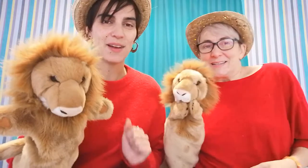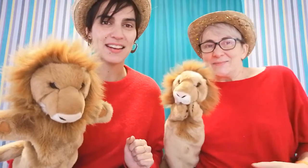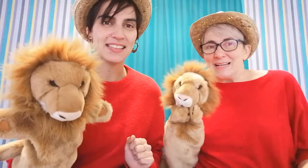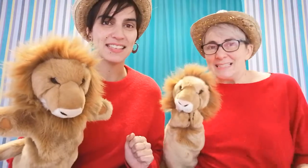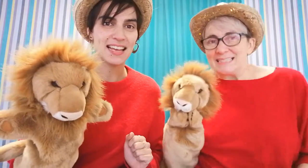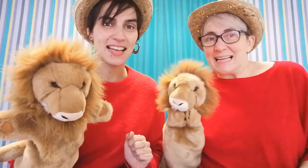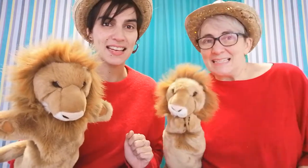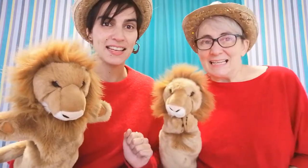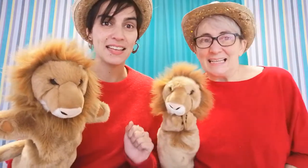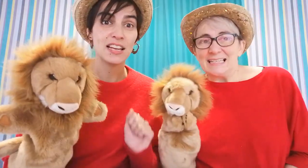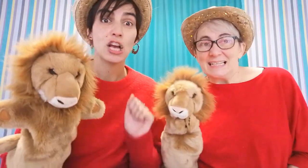Let's try, ready, steady.